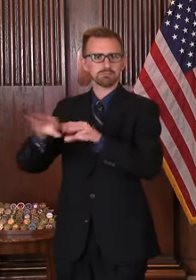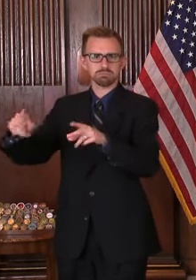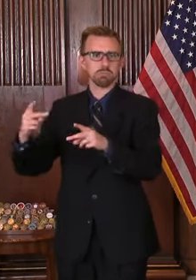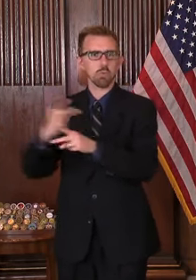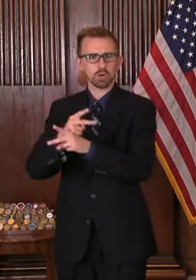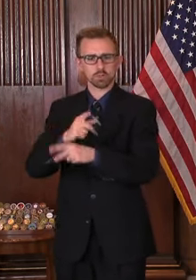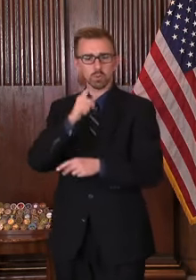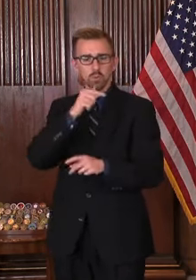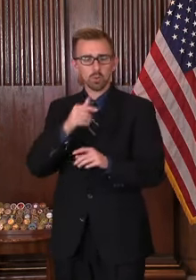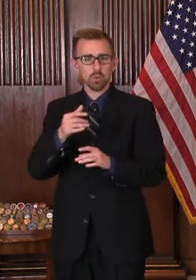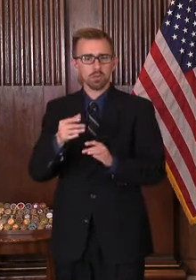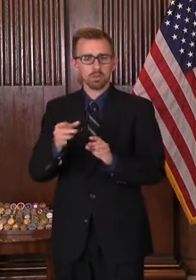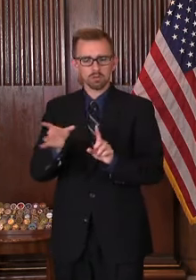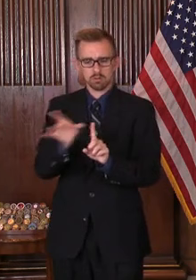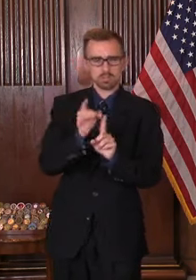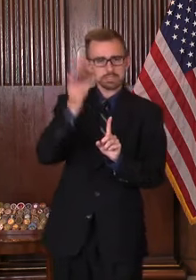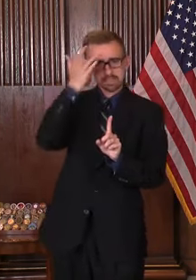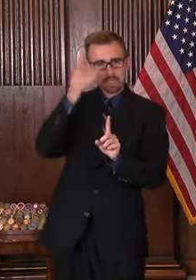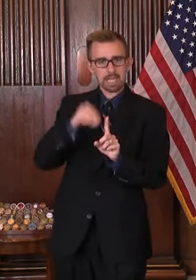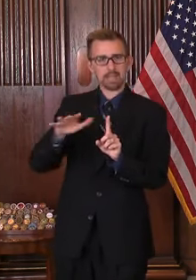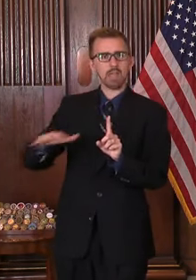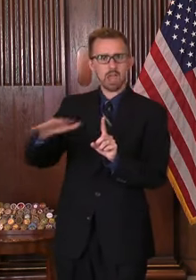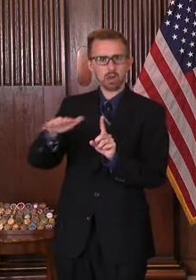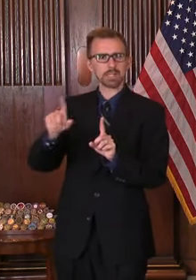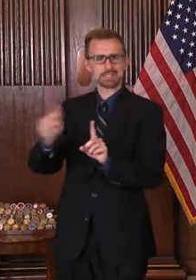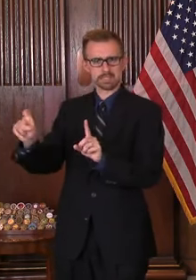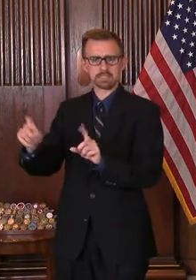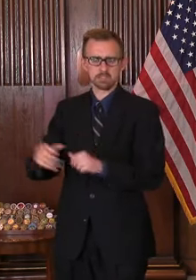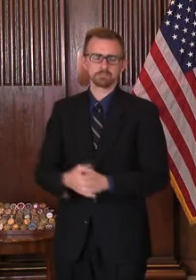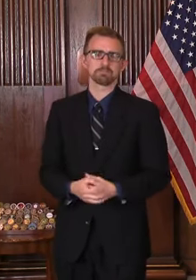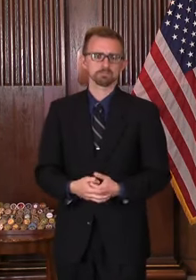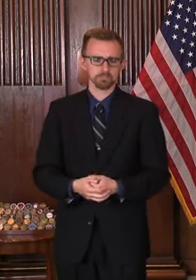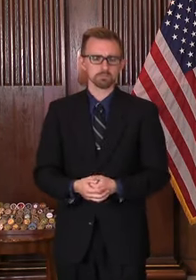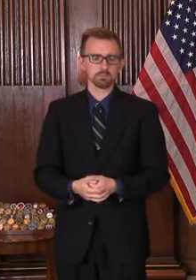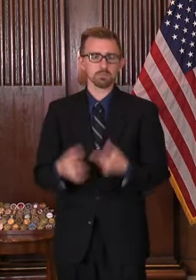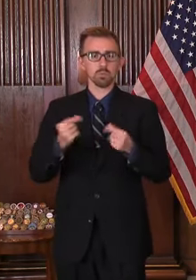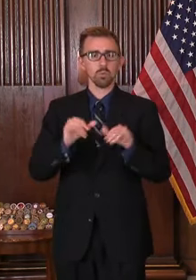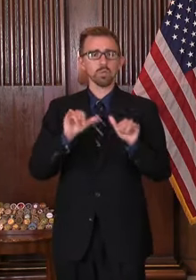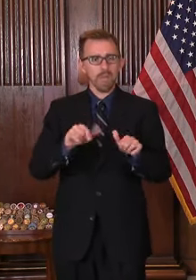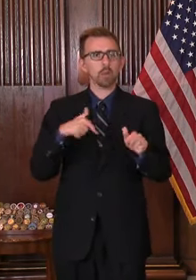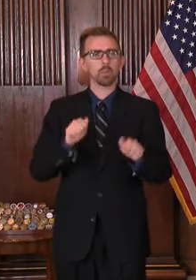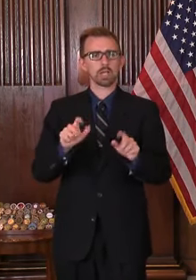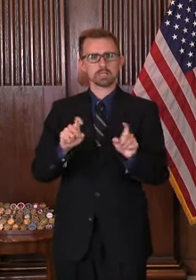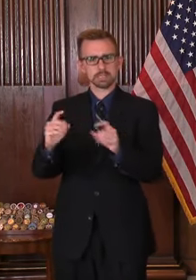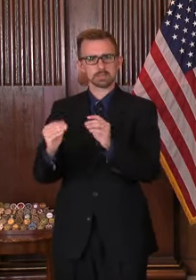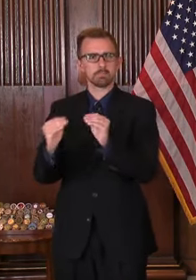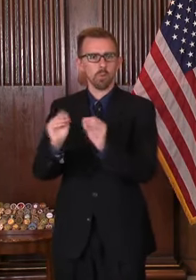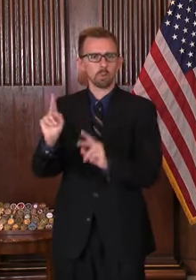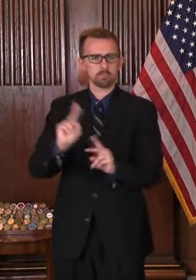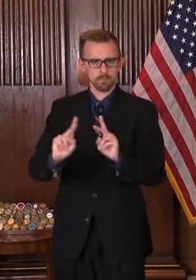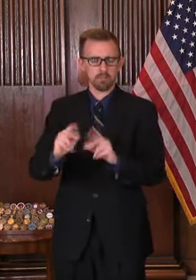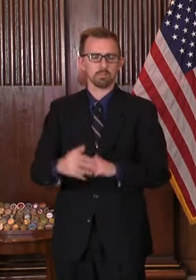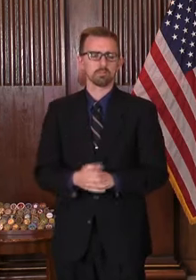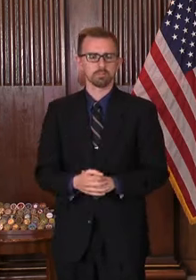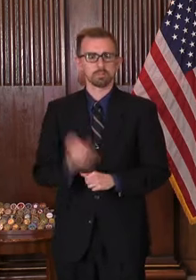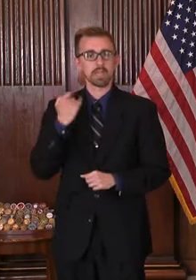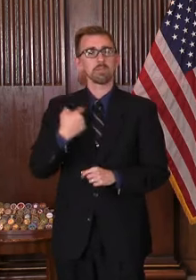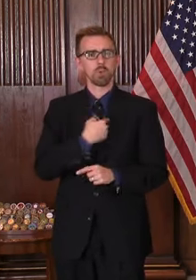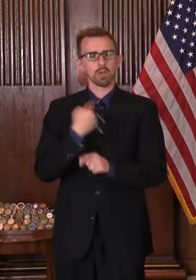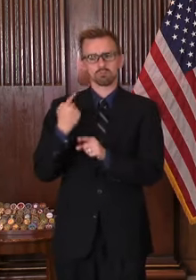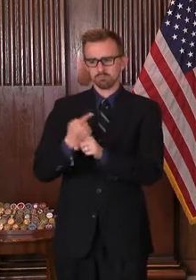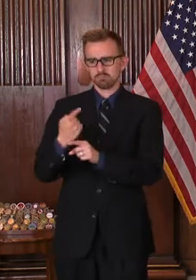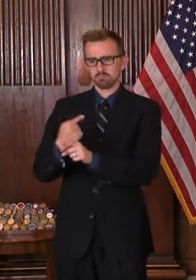employees are, who the people are in those homes, and to be able to test that. And by doing that, we're going to be able to test a lot more people. And at the end of the day, we're on track